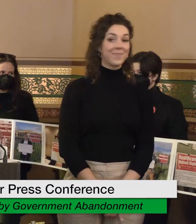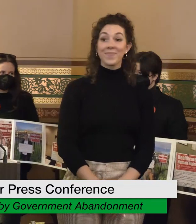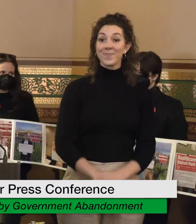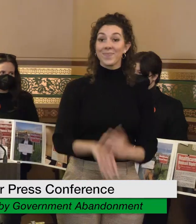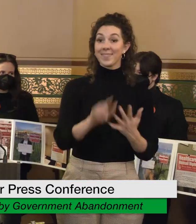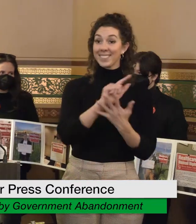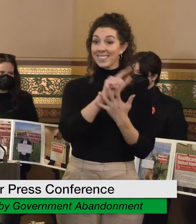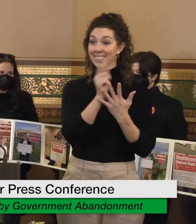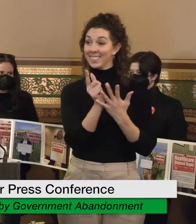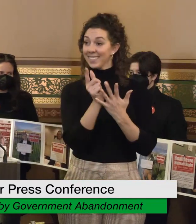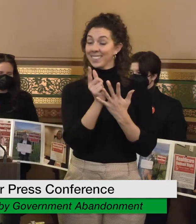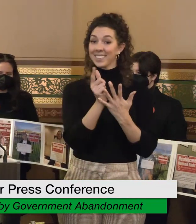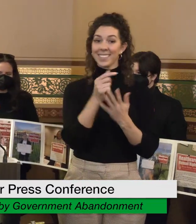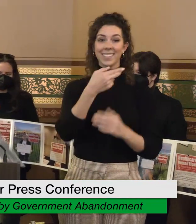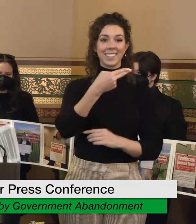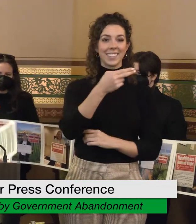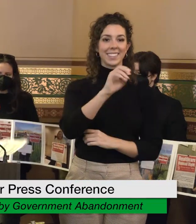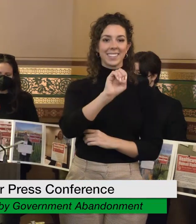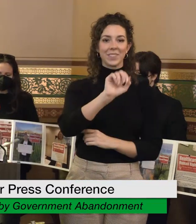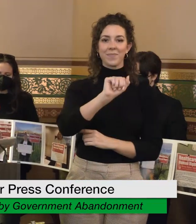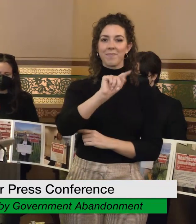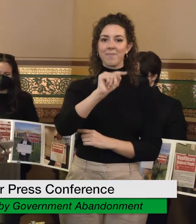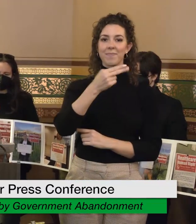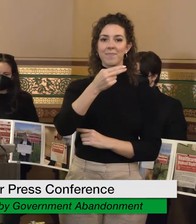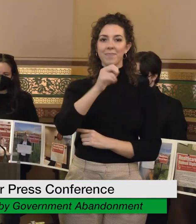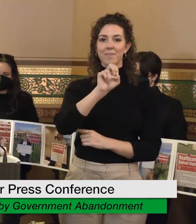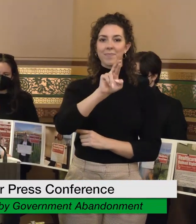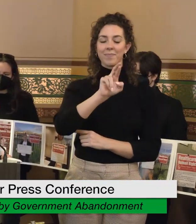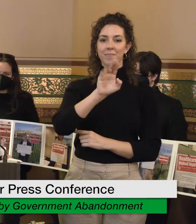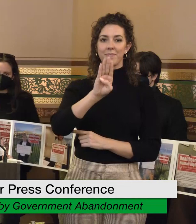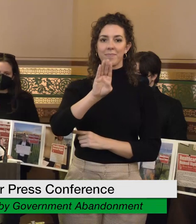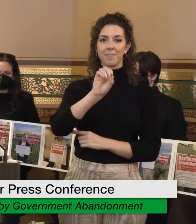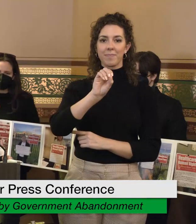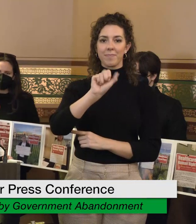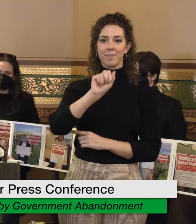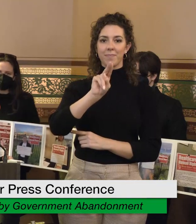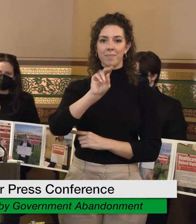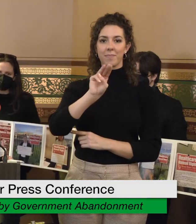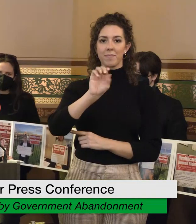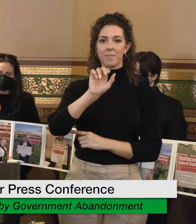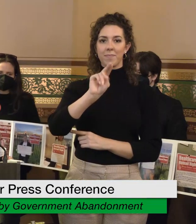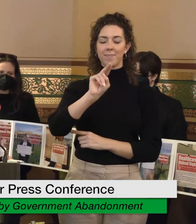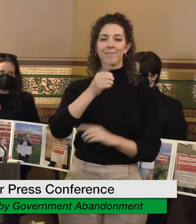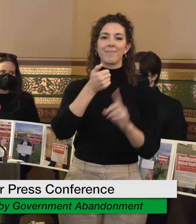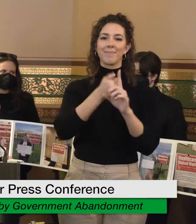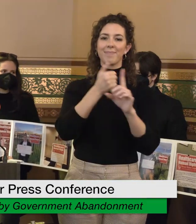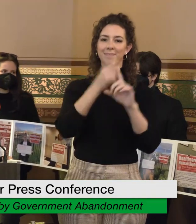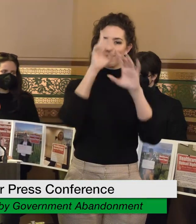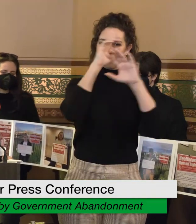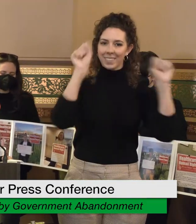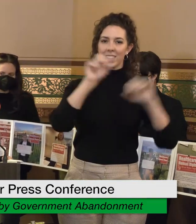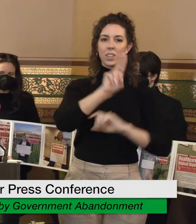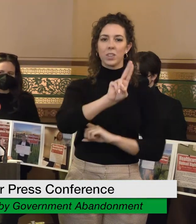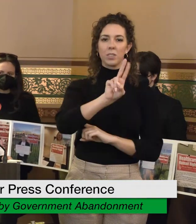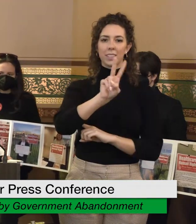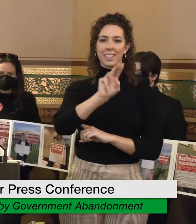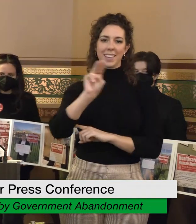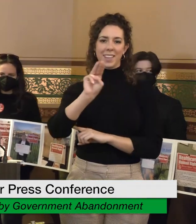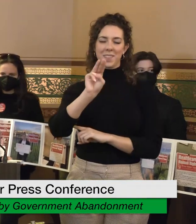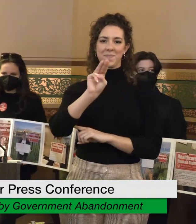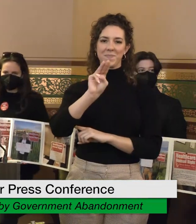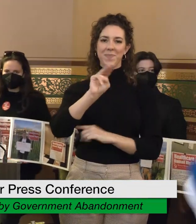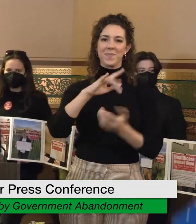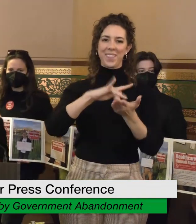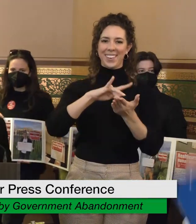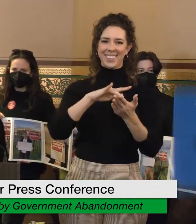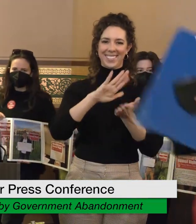Next up, we're going to hear from Heather Bauman, who is the president of the UVM Medical Center Support Staff United,